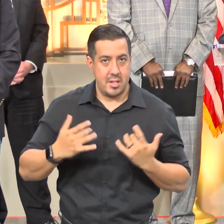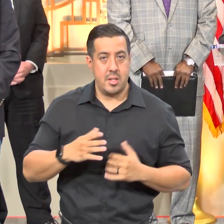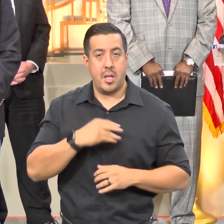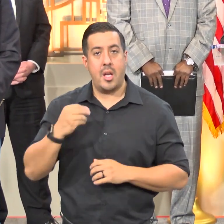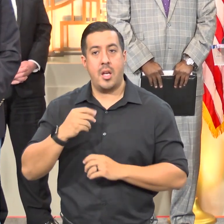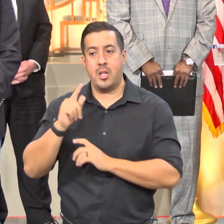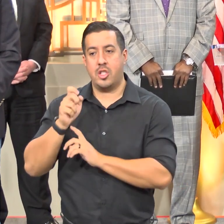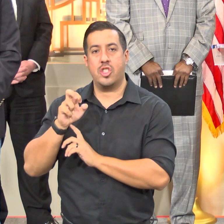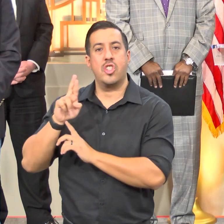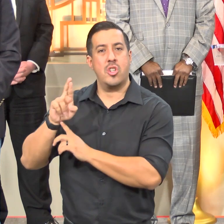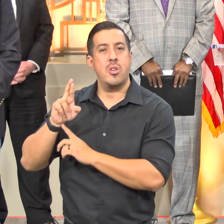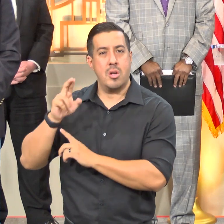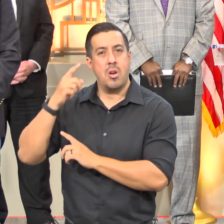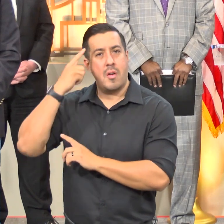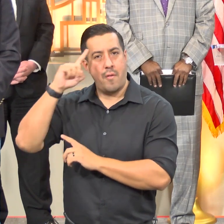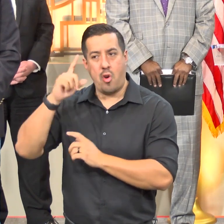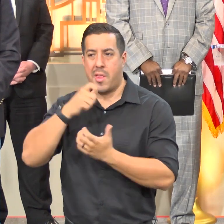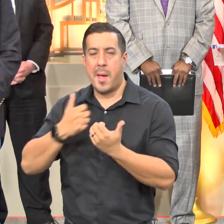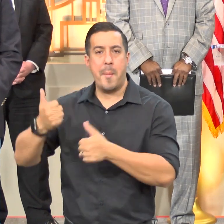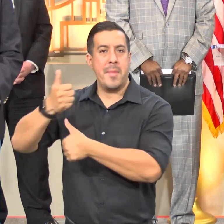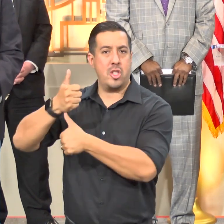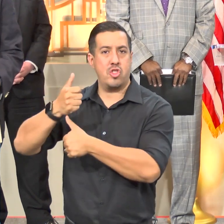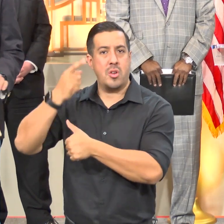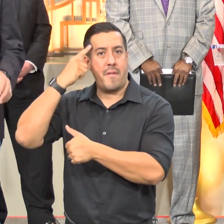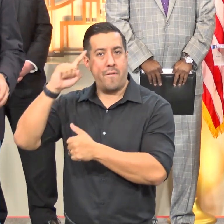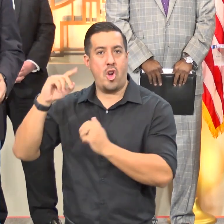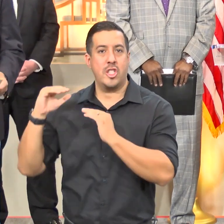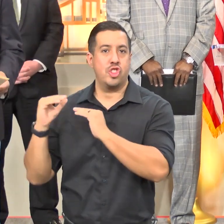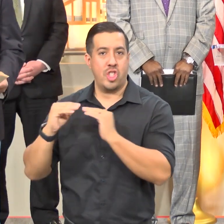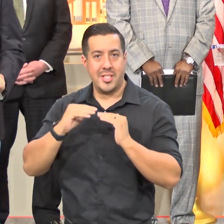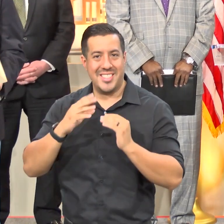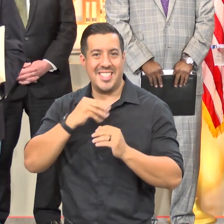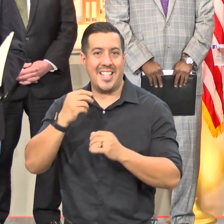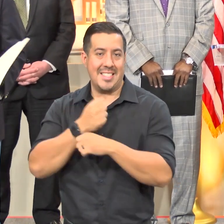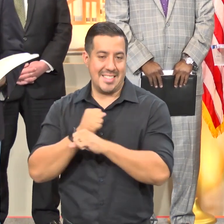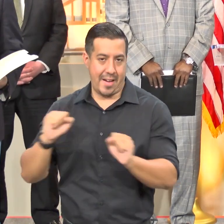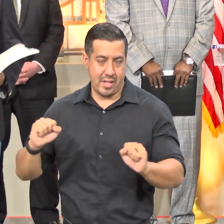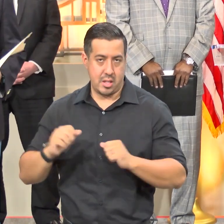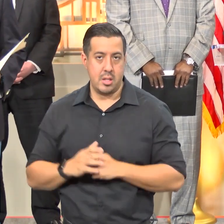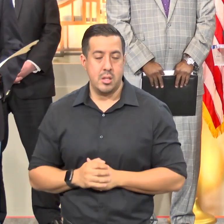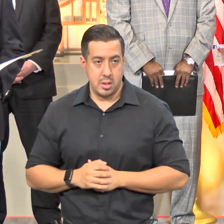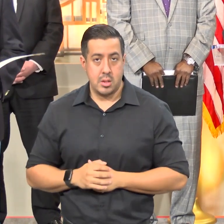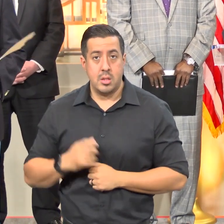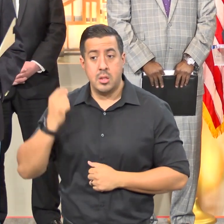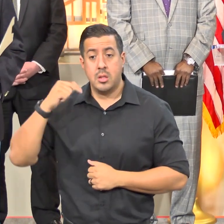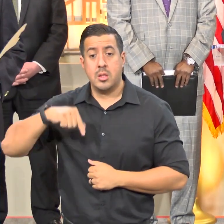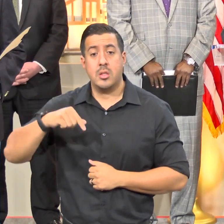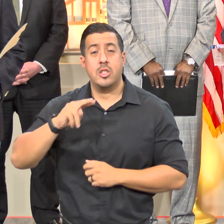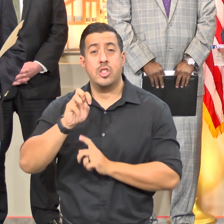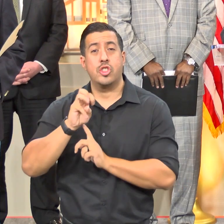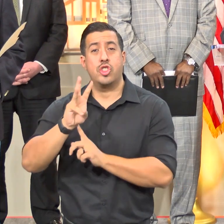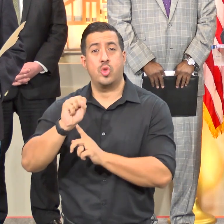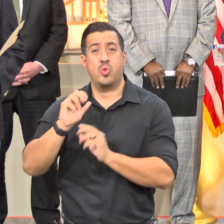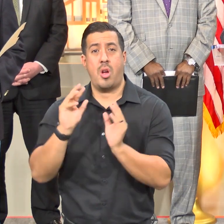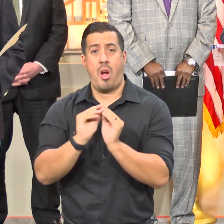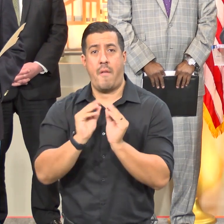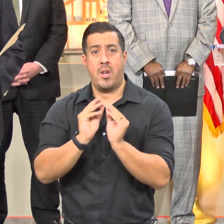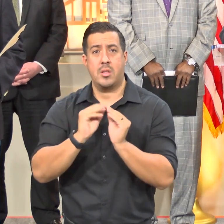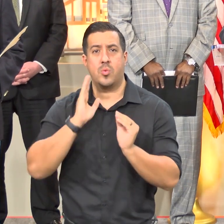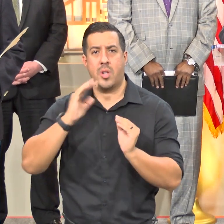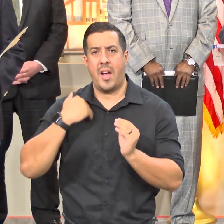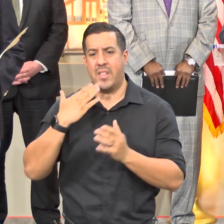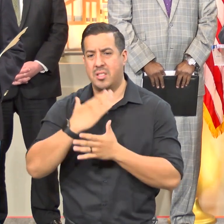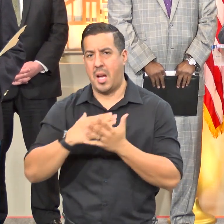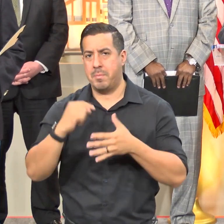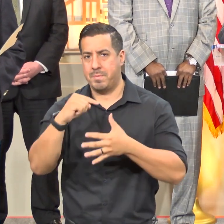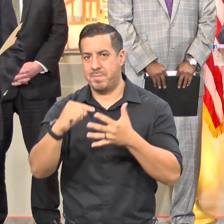Deputy County Administrator for Justice and Safety. And later in this news conference, we will introduce some other key